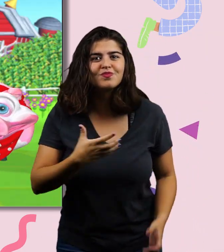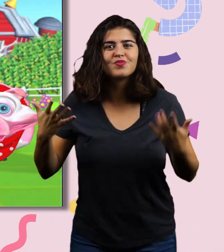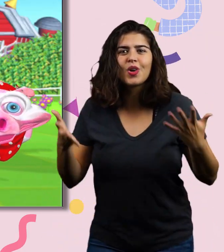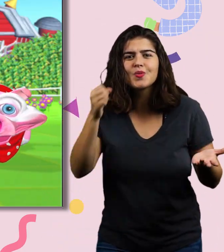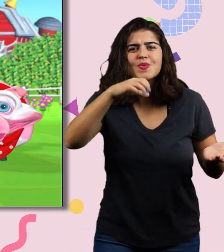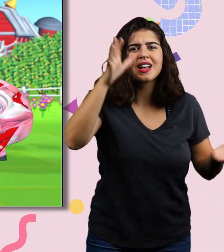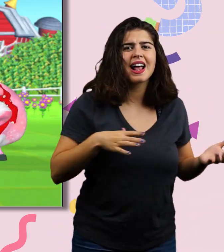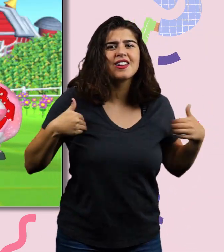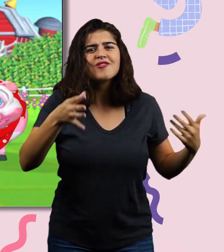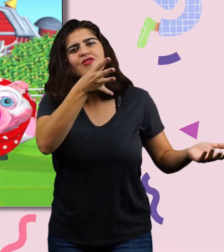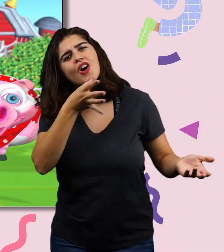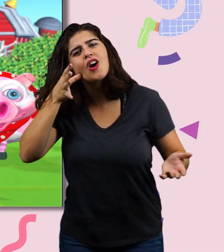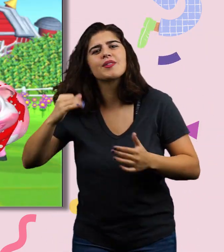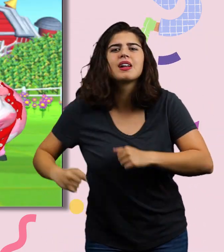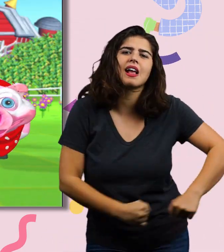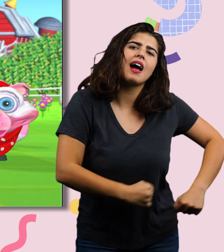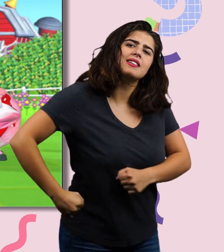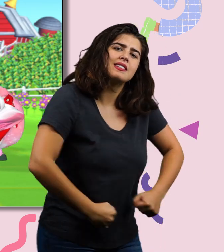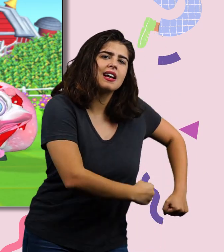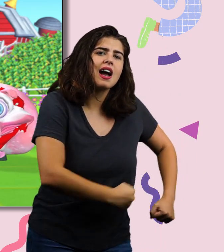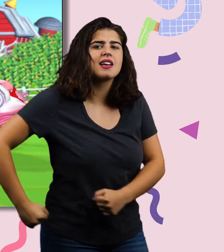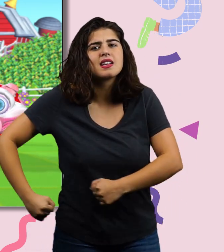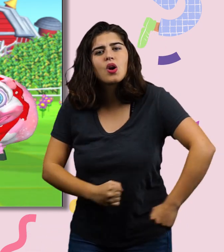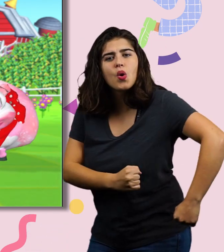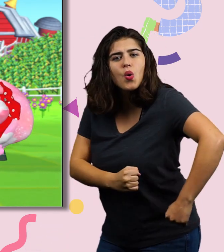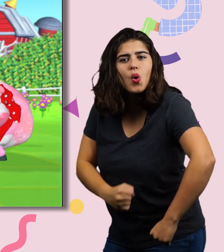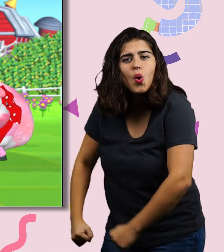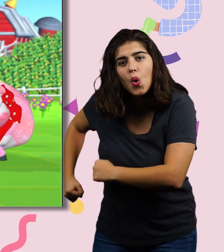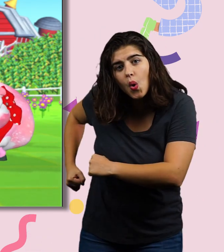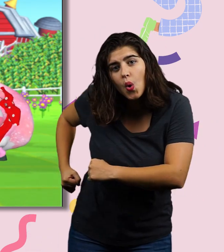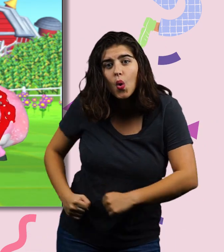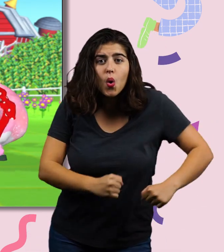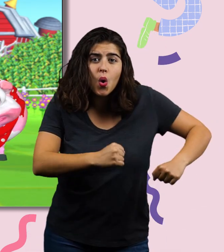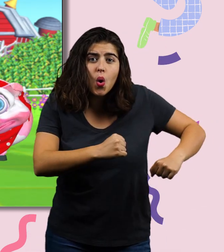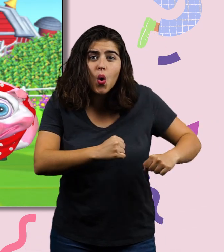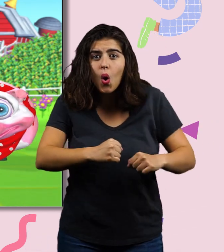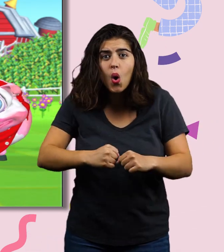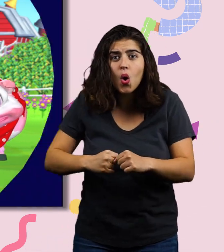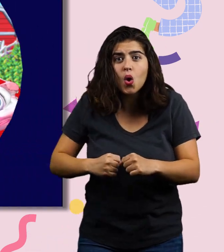Old MacDonald had a farm, E-I-E-I-O-E-O.